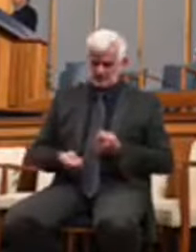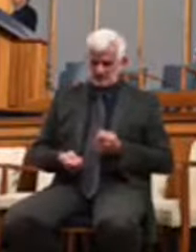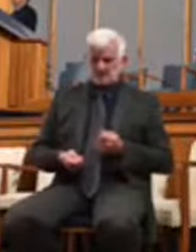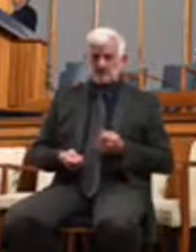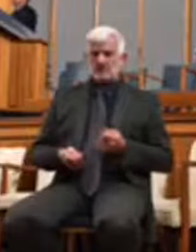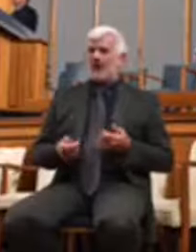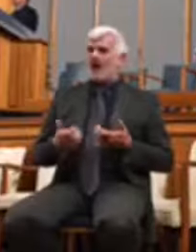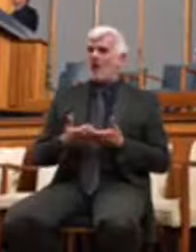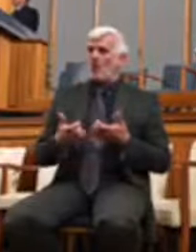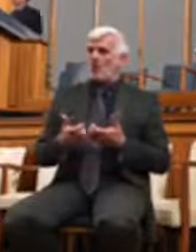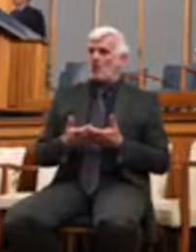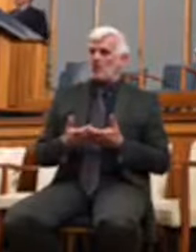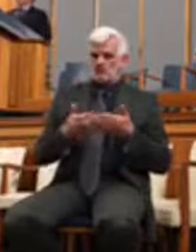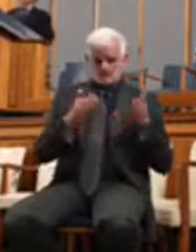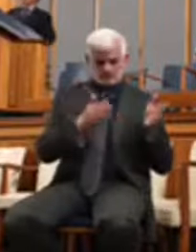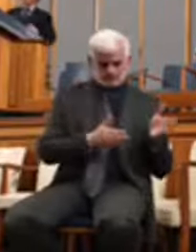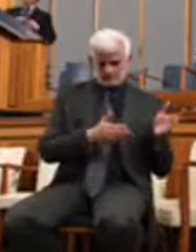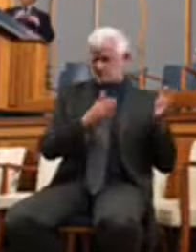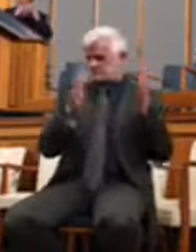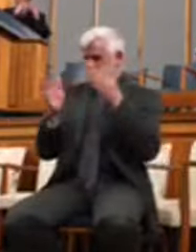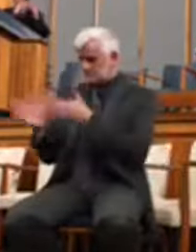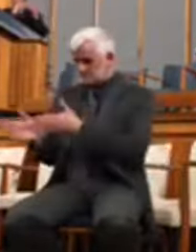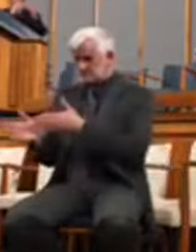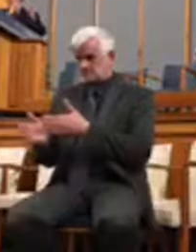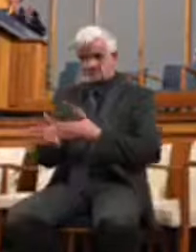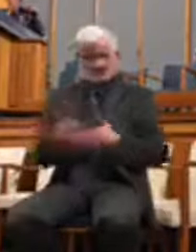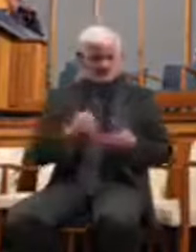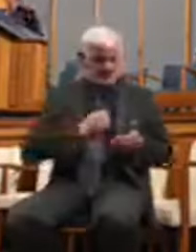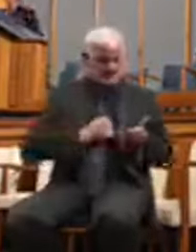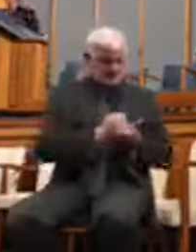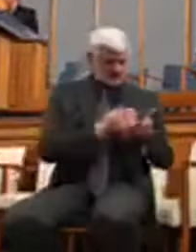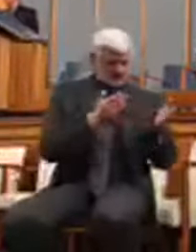my sin. And I turn.